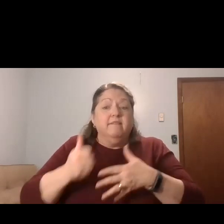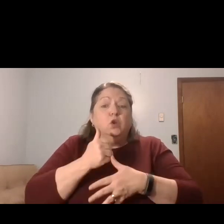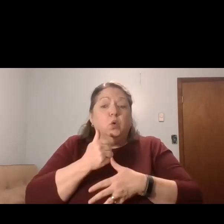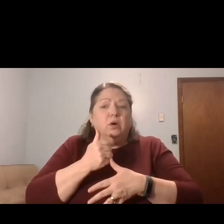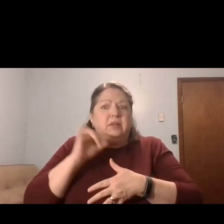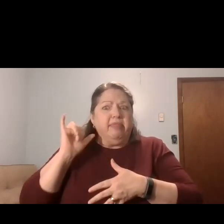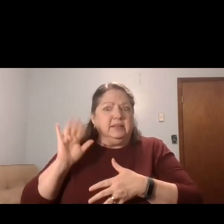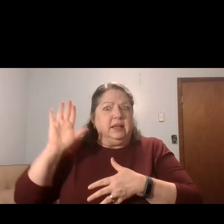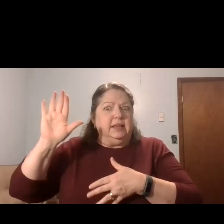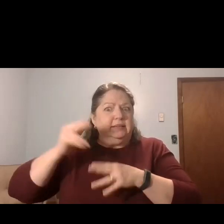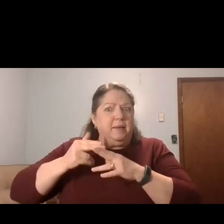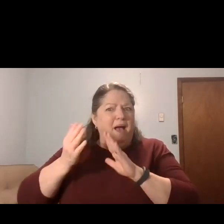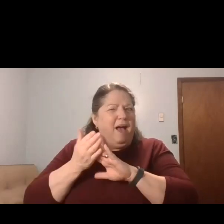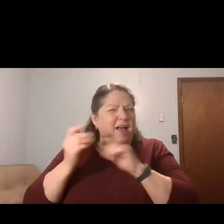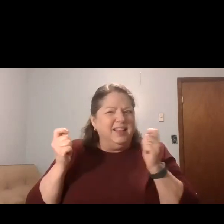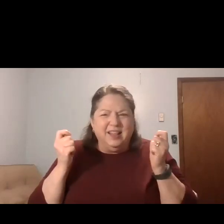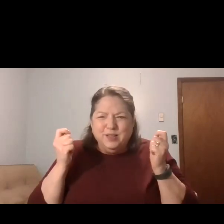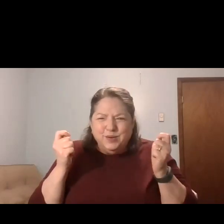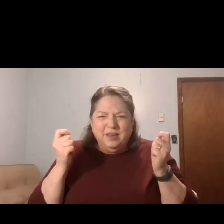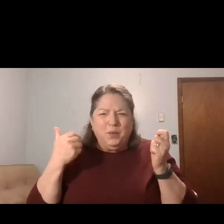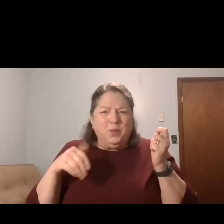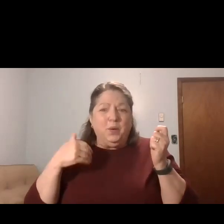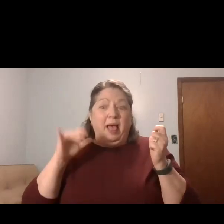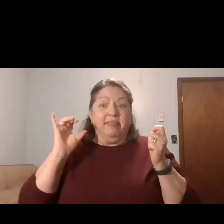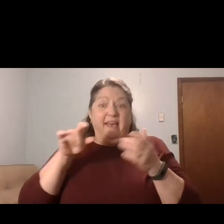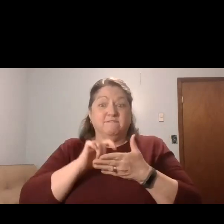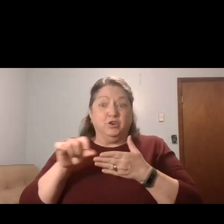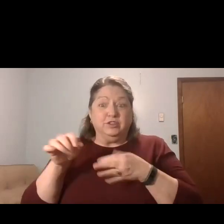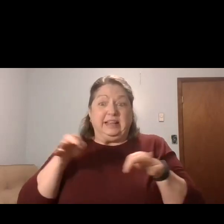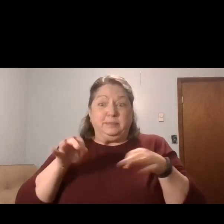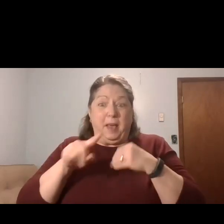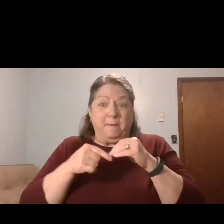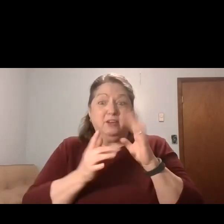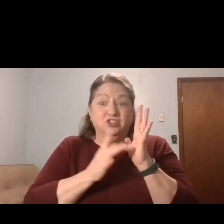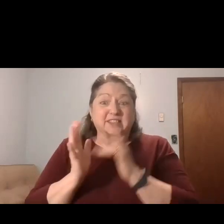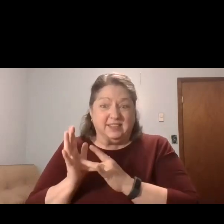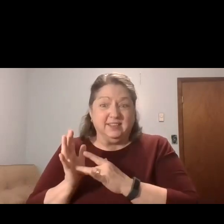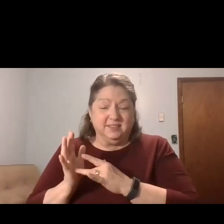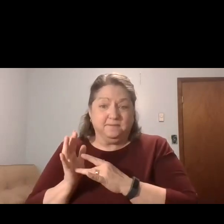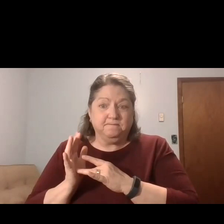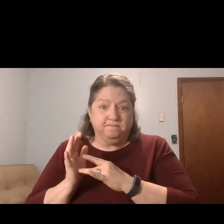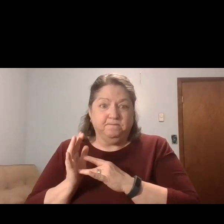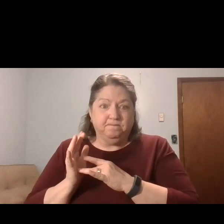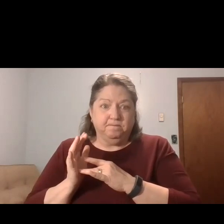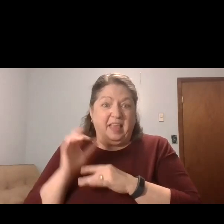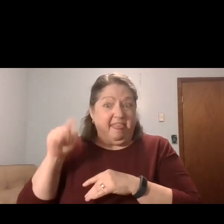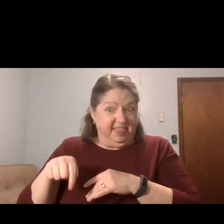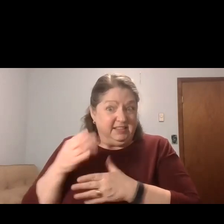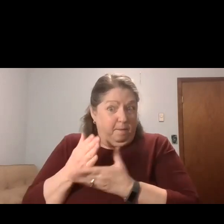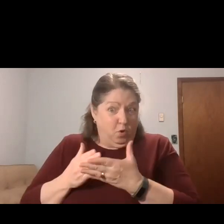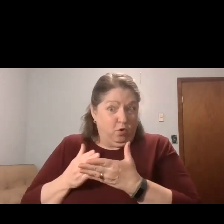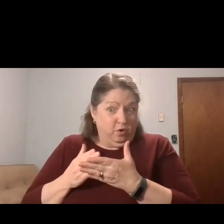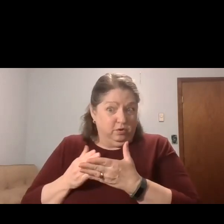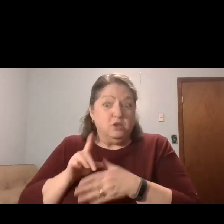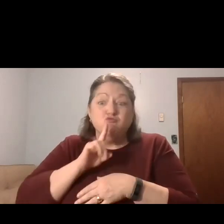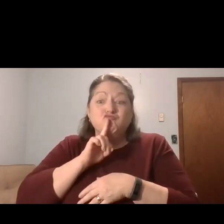Lords. Hallelujah. And that verse is referring to Jesus. In fact, this actual section here is the